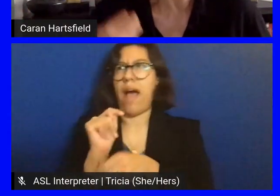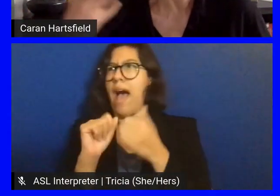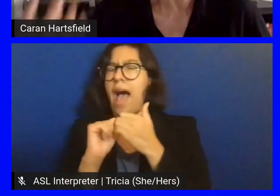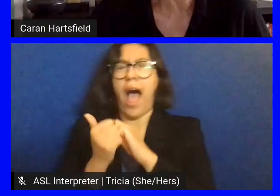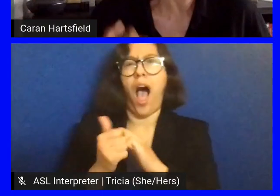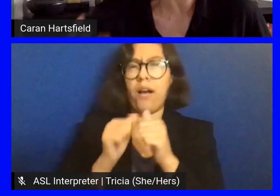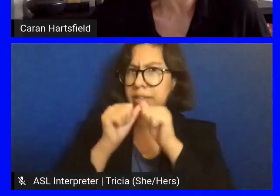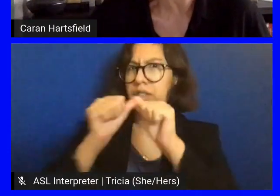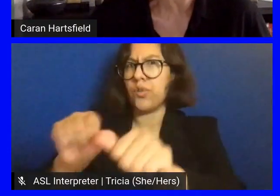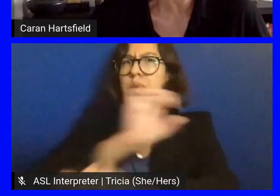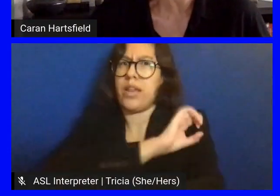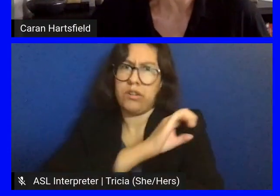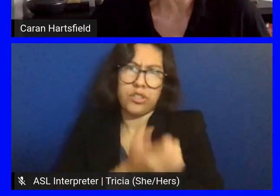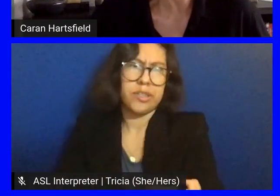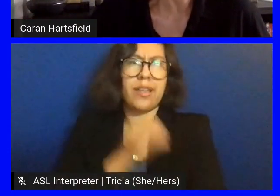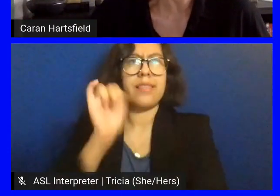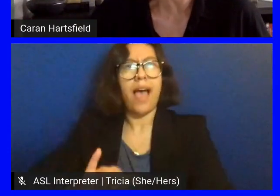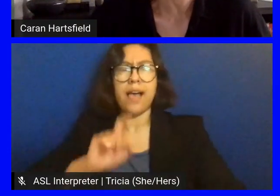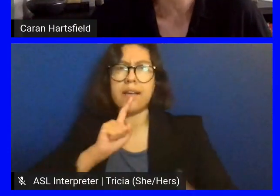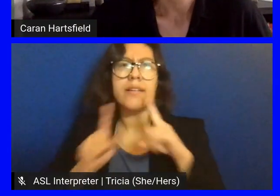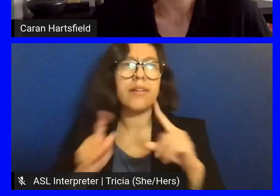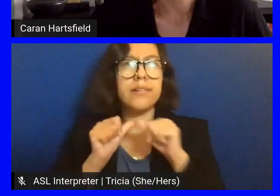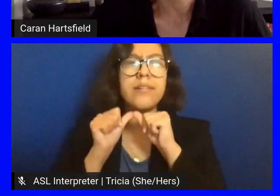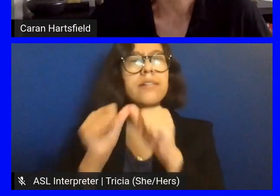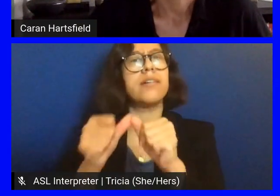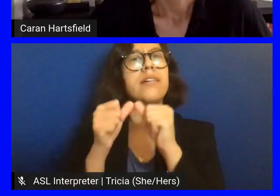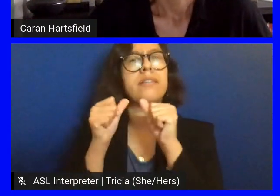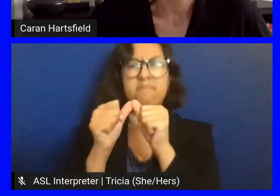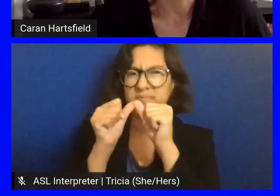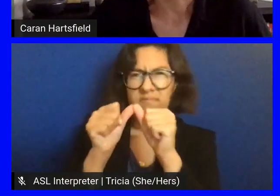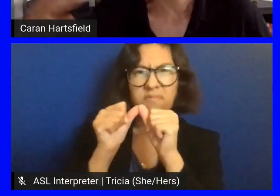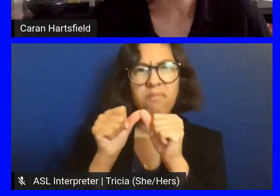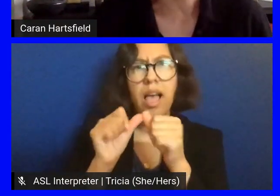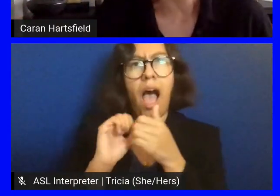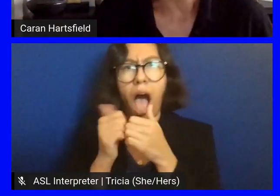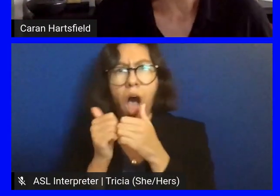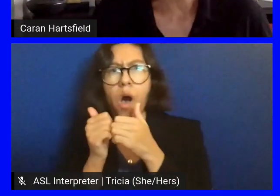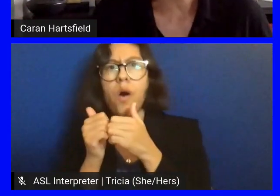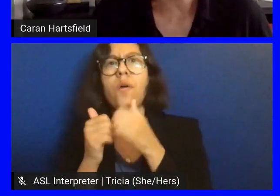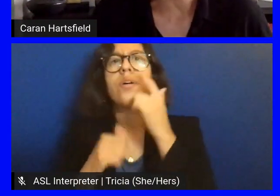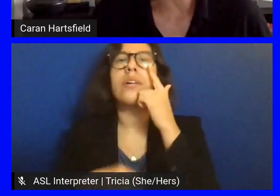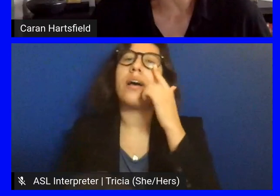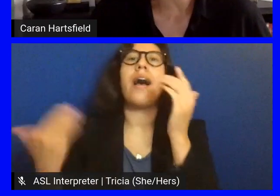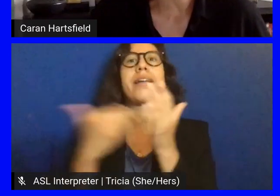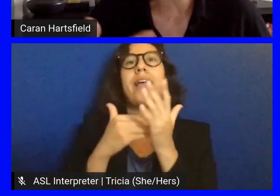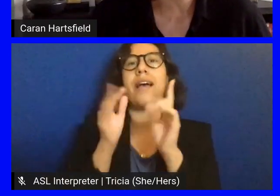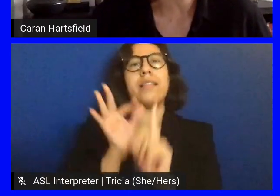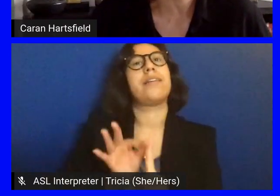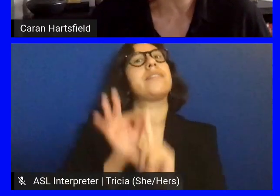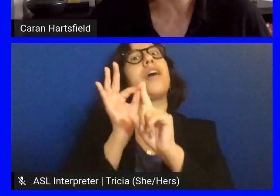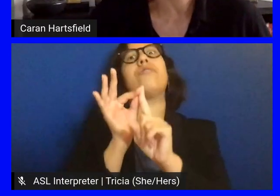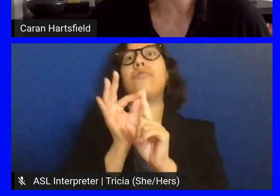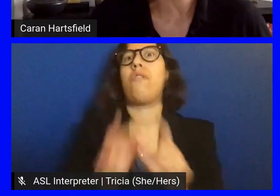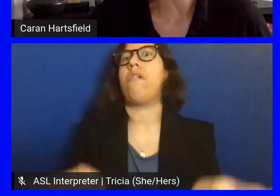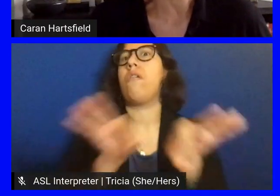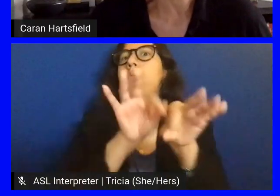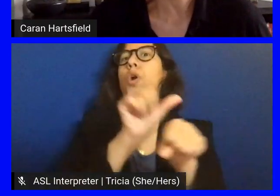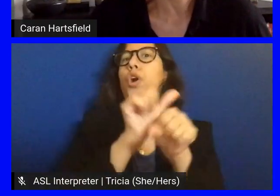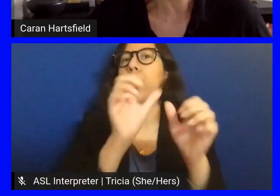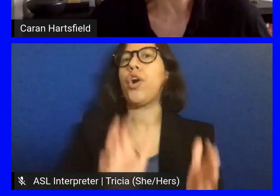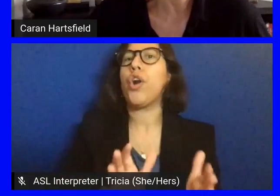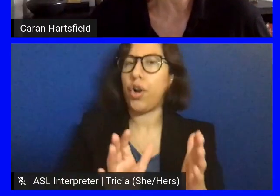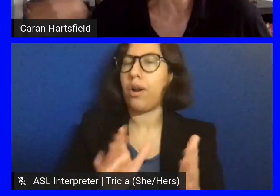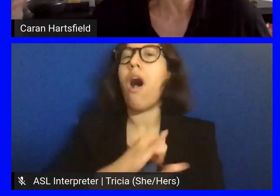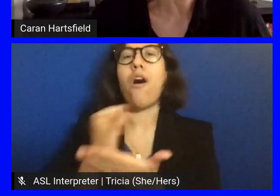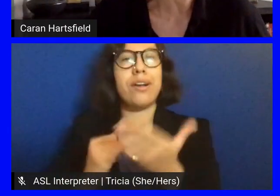energy going? How can we keep this conversation going? Back to this essential worker idea, that this is very much what